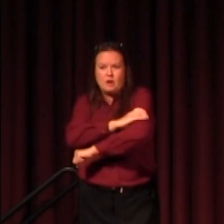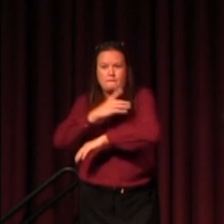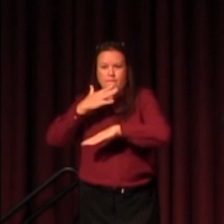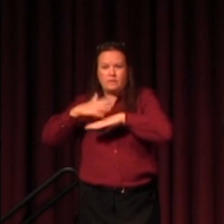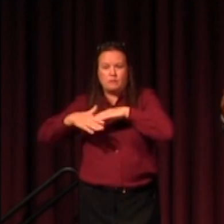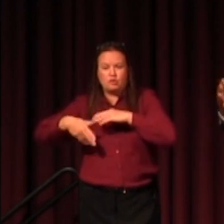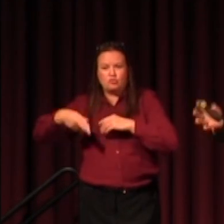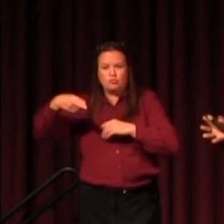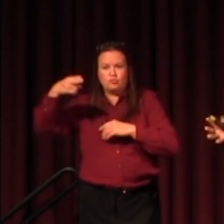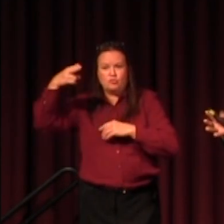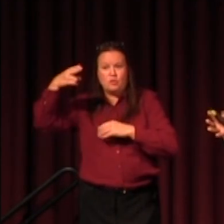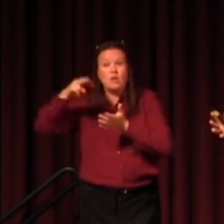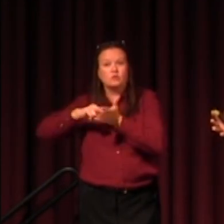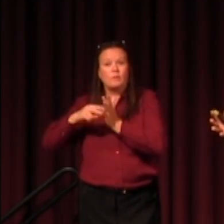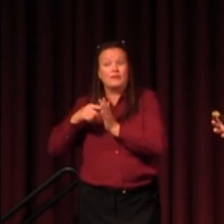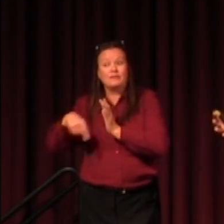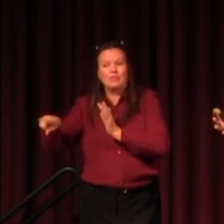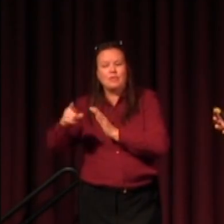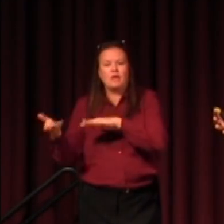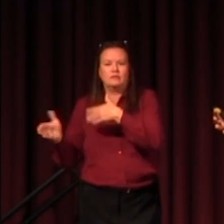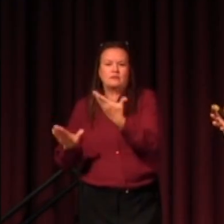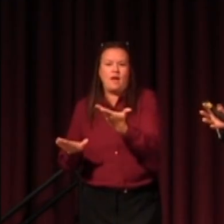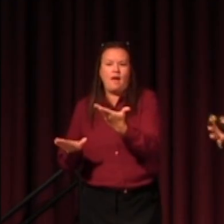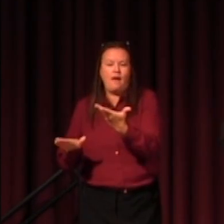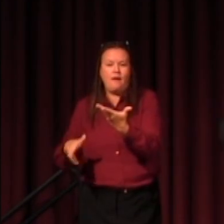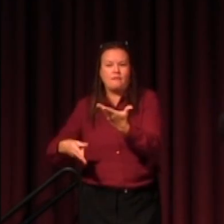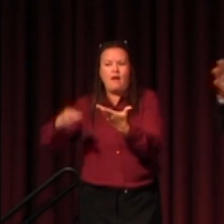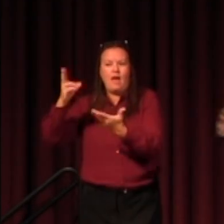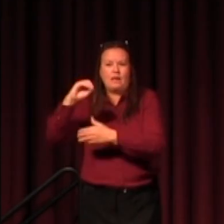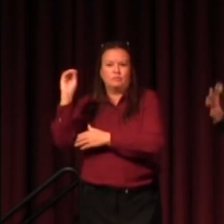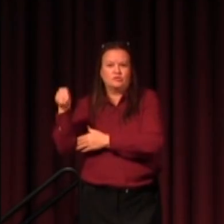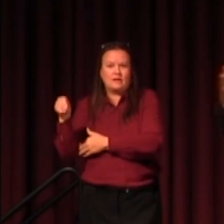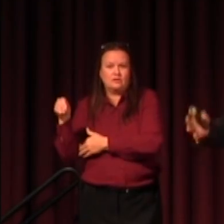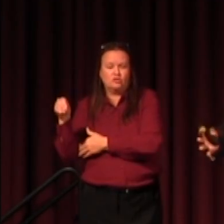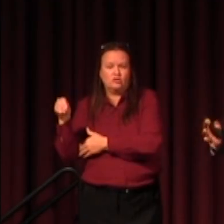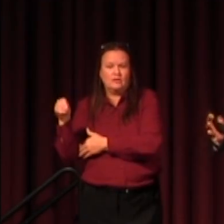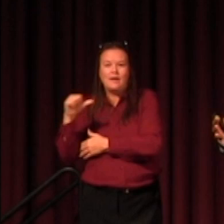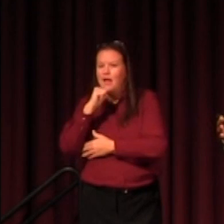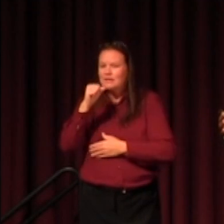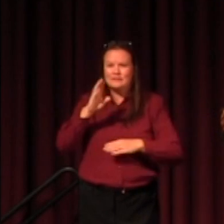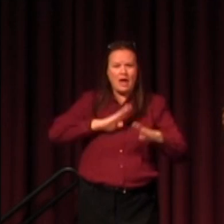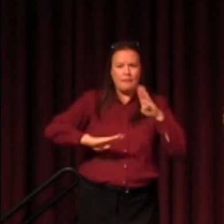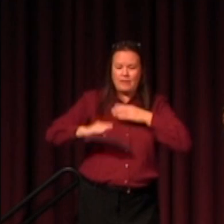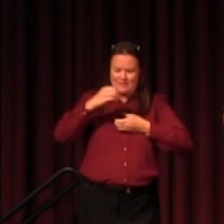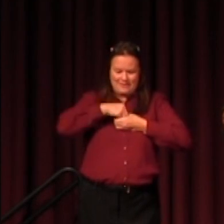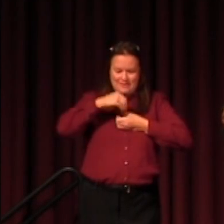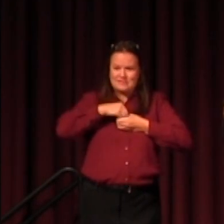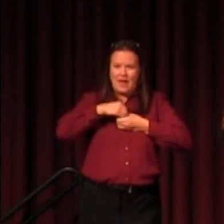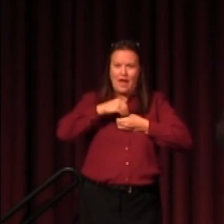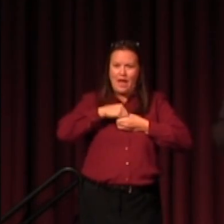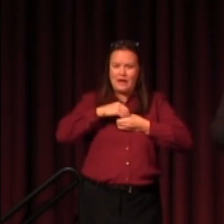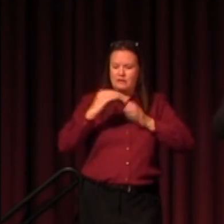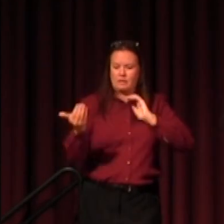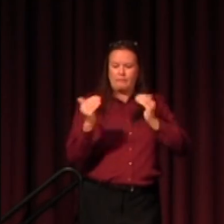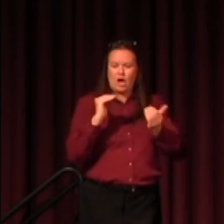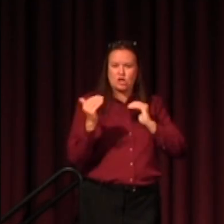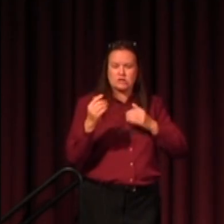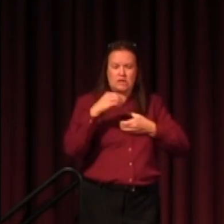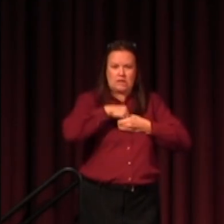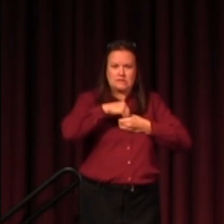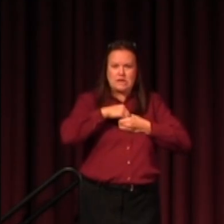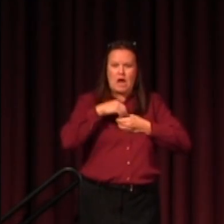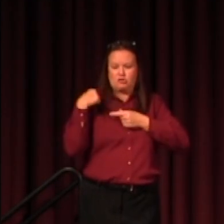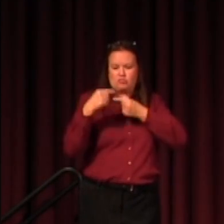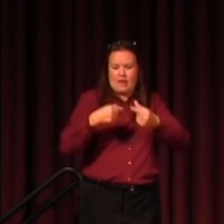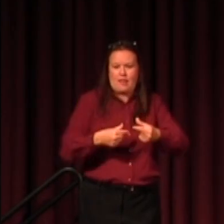And they die at a higher rate. Not because there's some biological difference, but because we design systems